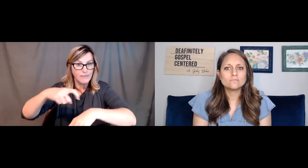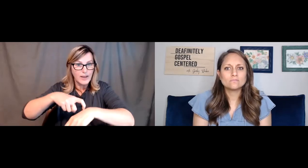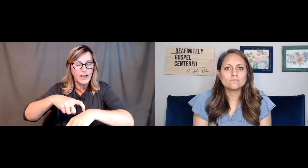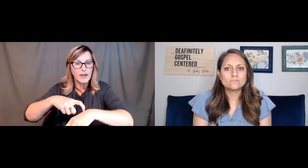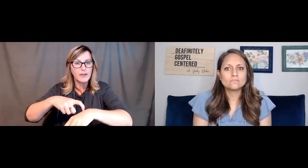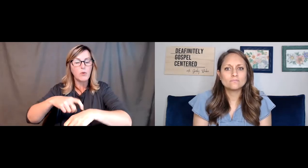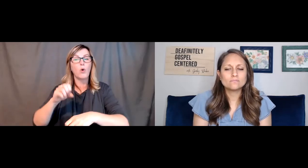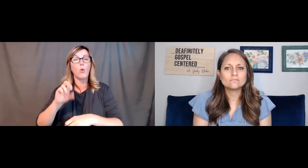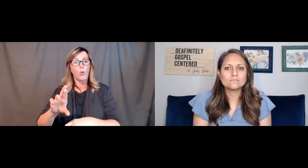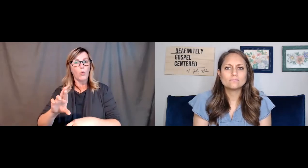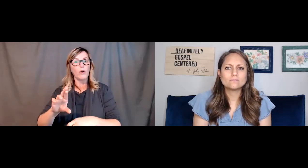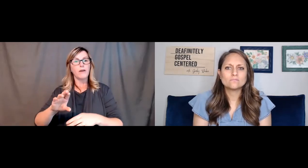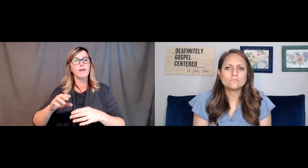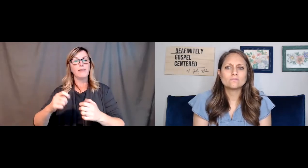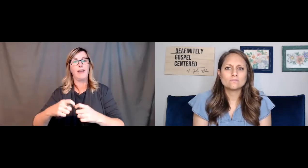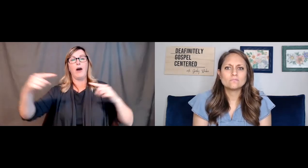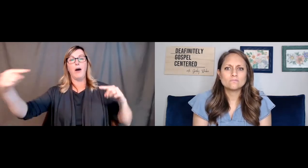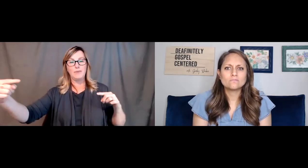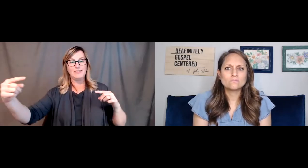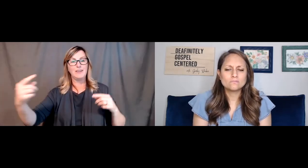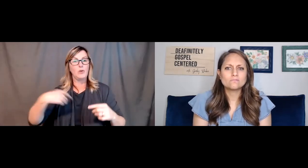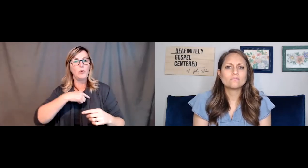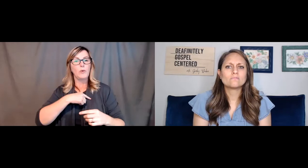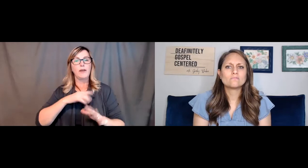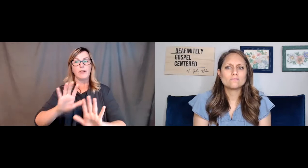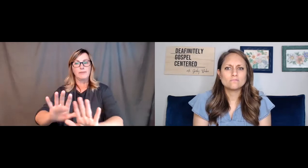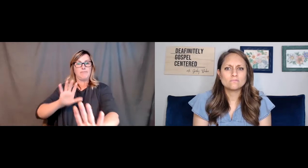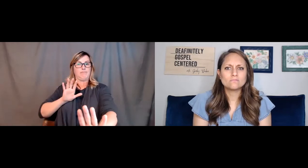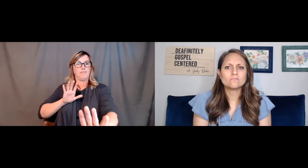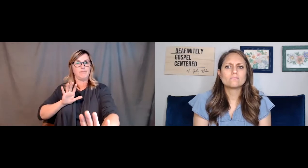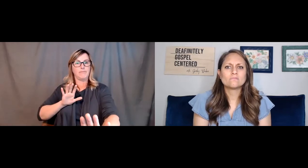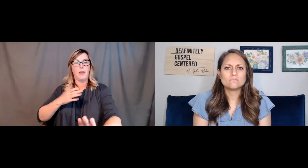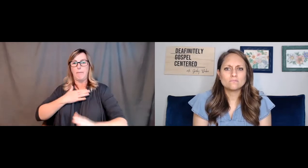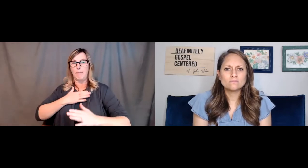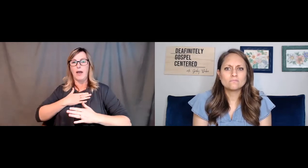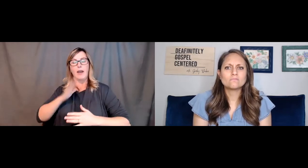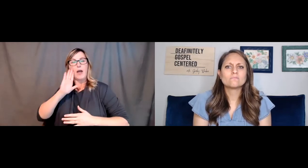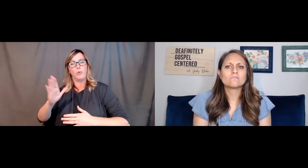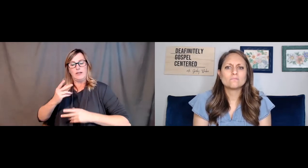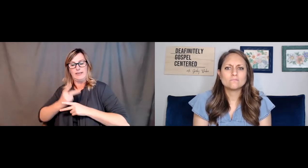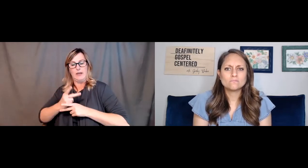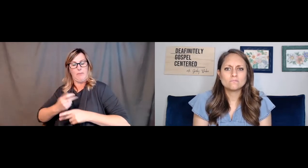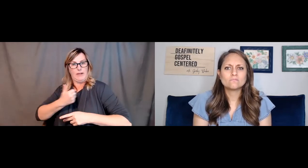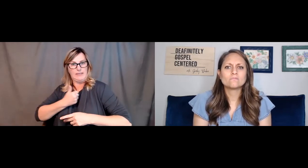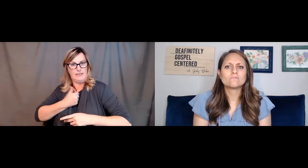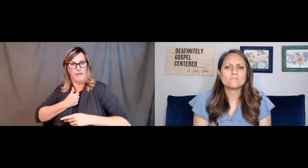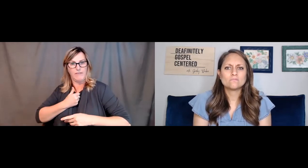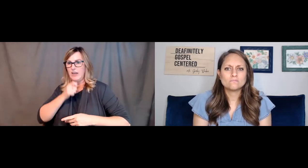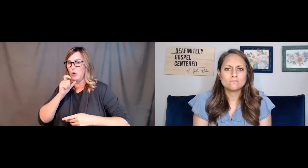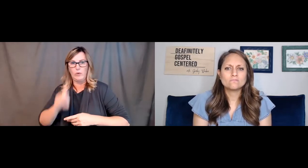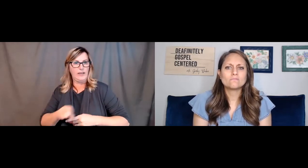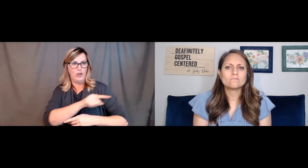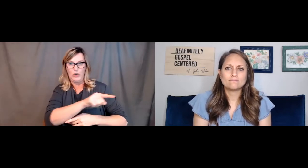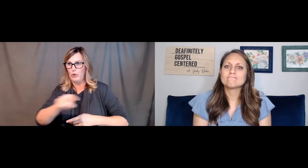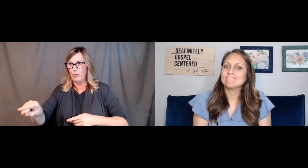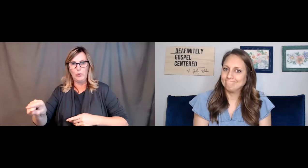increased our need to forgive. Yeah, I agree. Absolutely. We need to either forgive or we do the opposite and